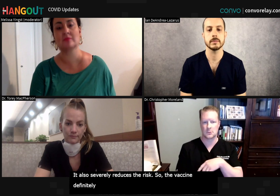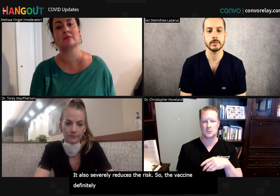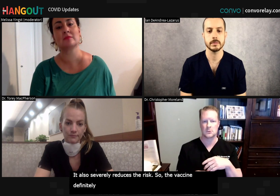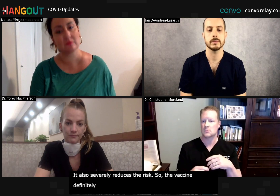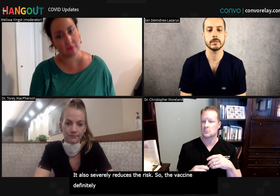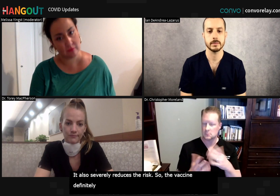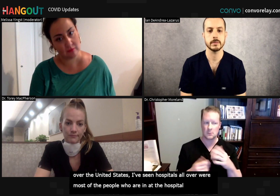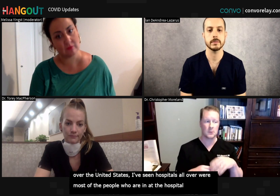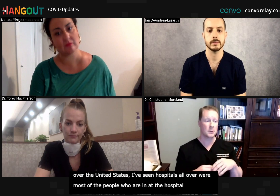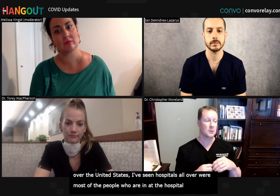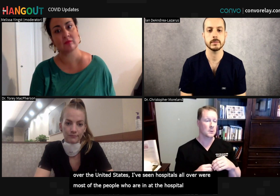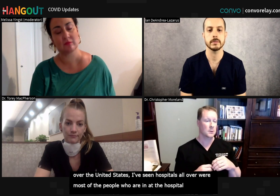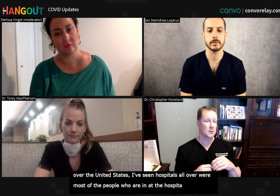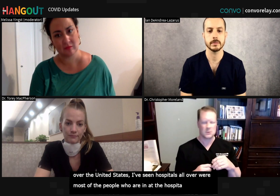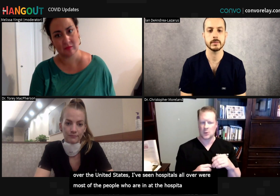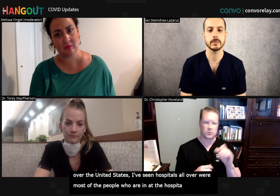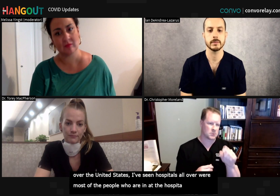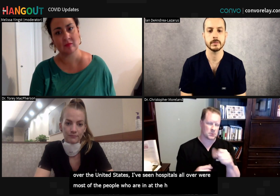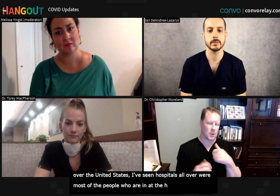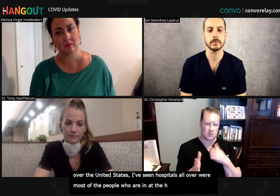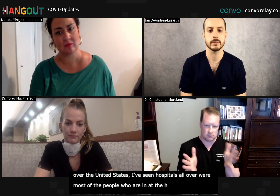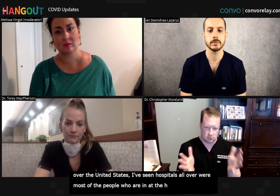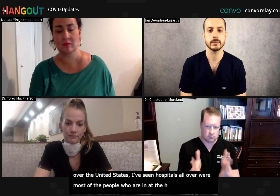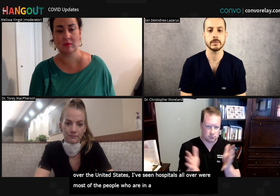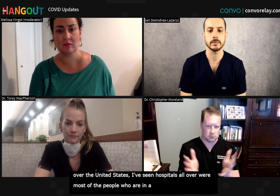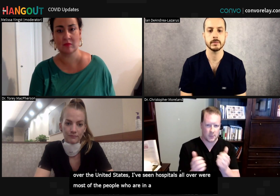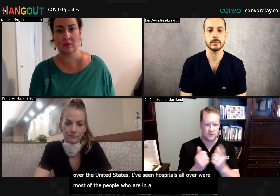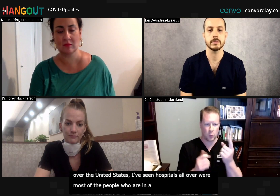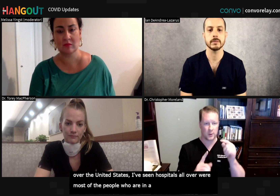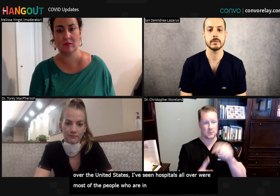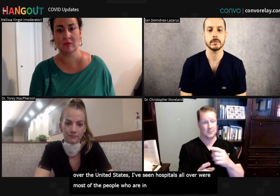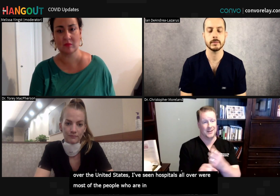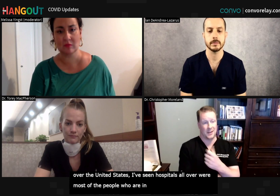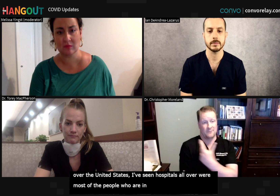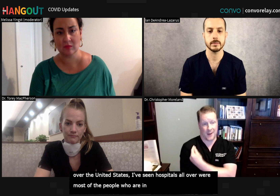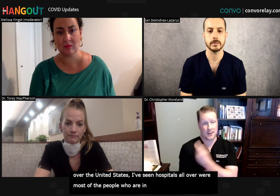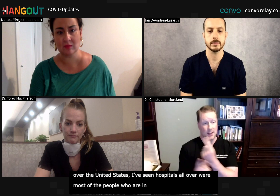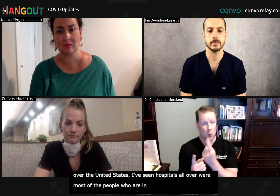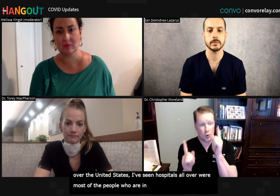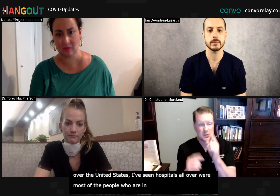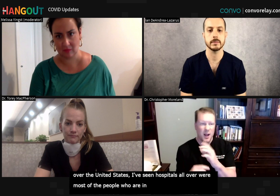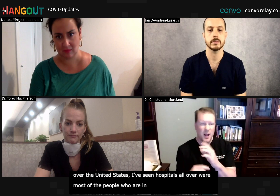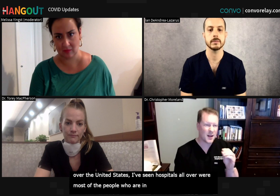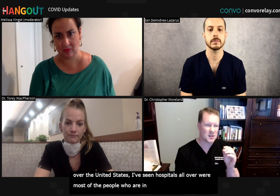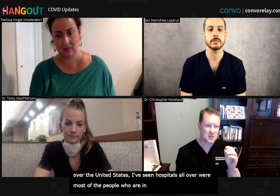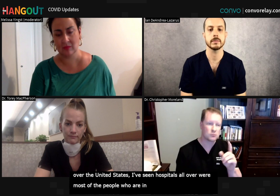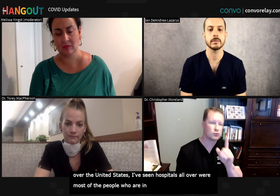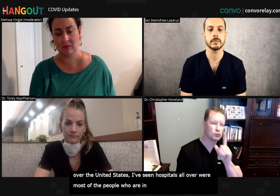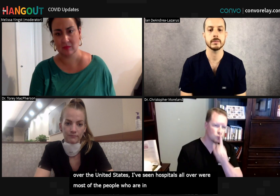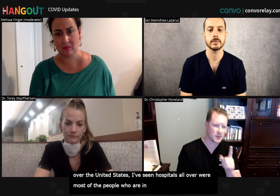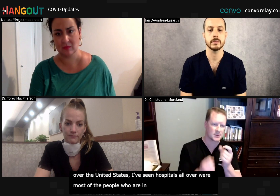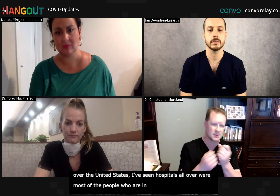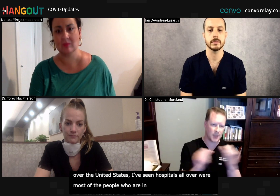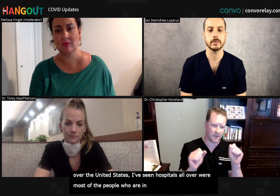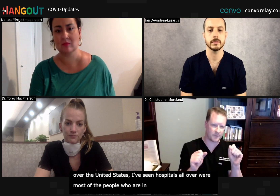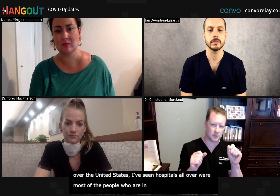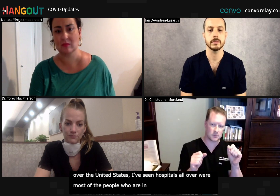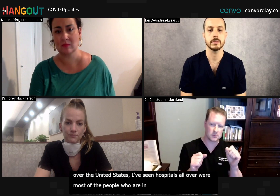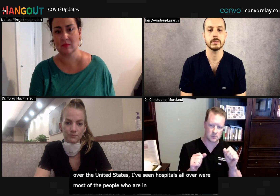not been vaccinated. And so, yes, I highly encourage everyone to get vaccinated. It is